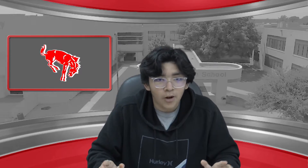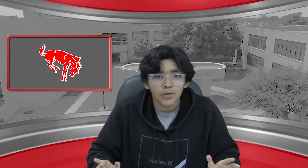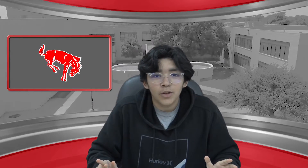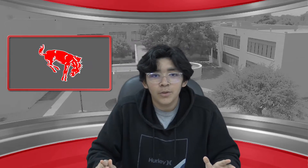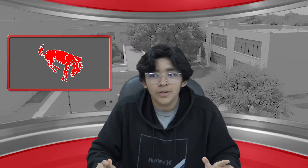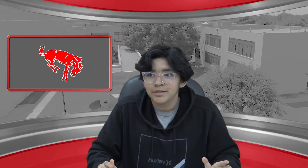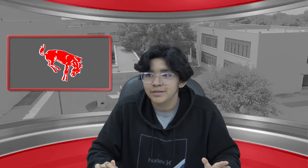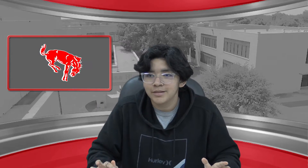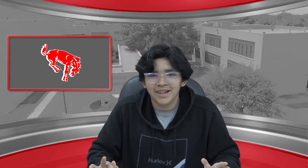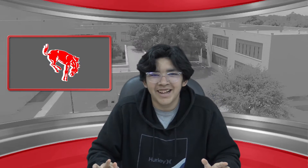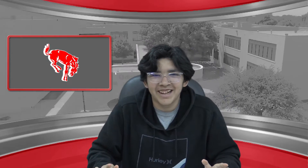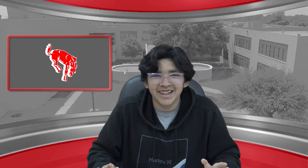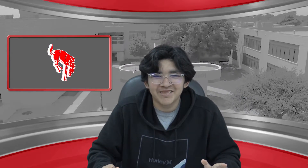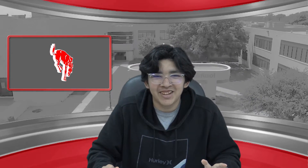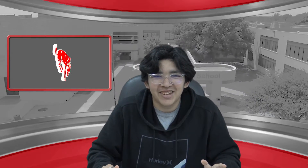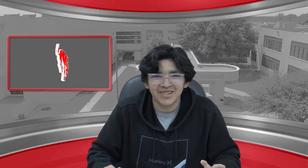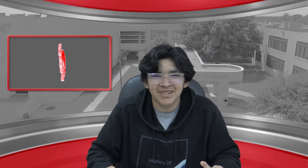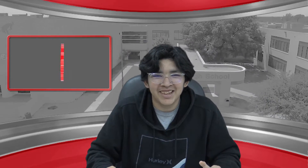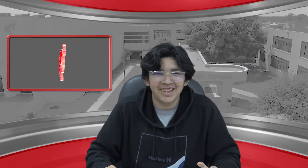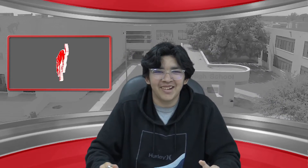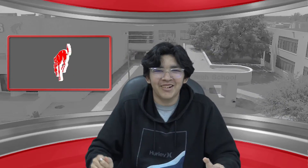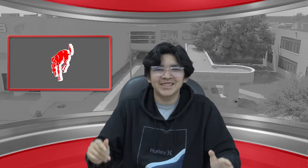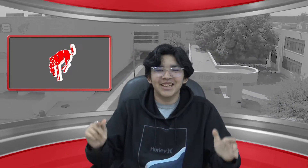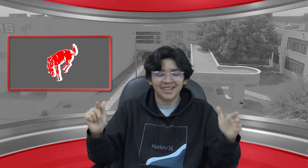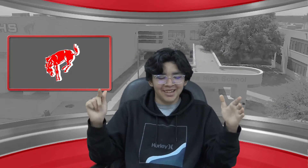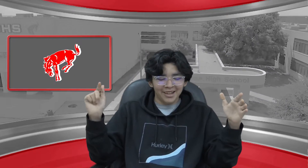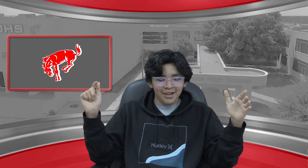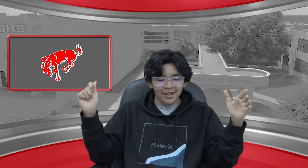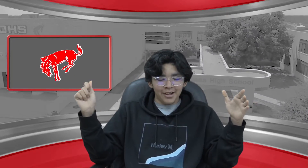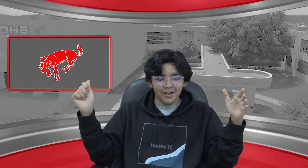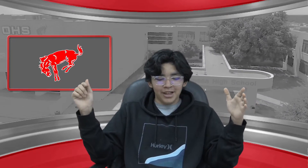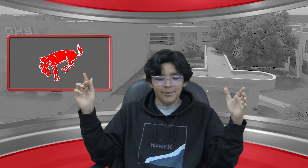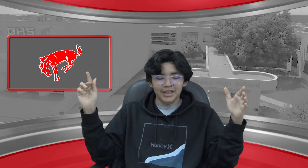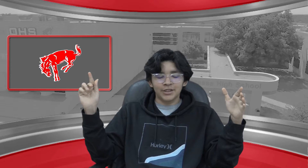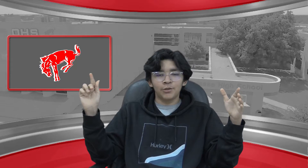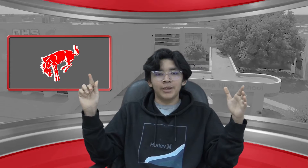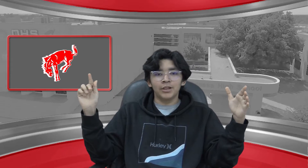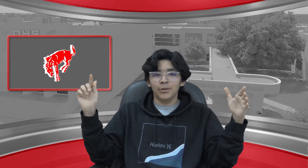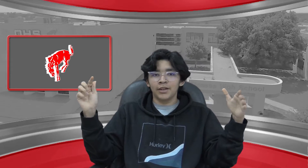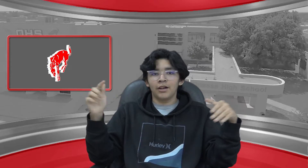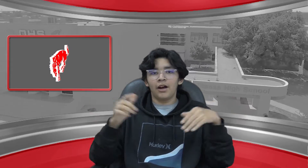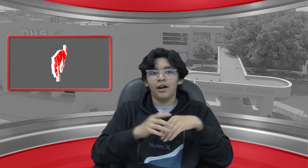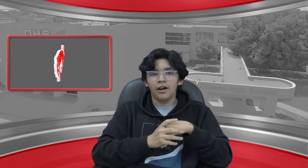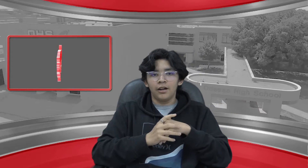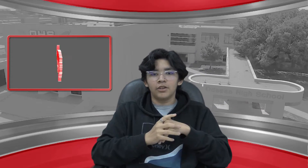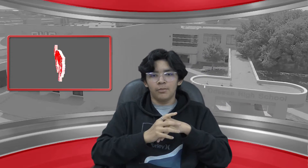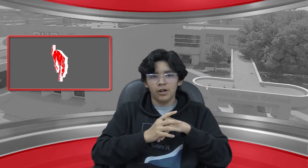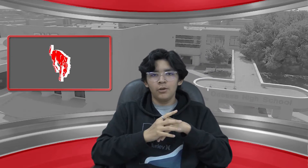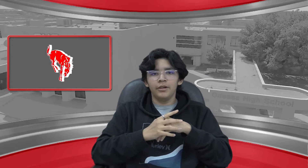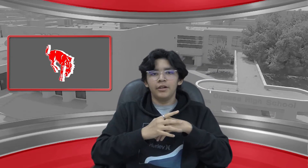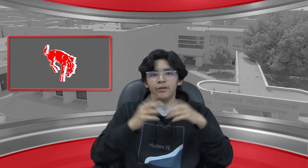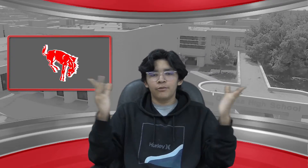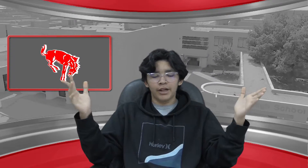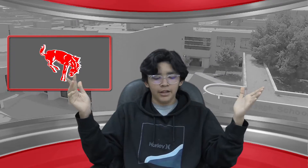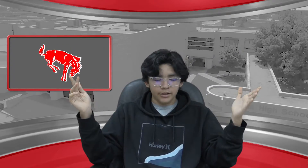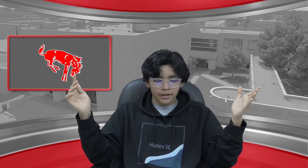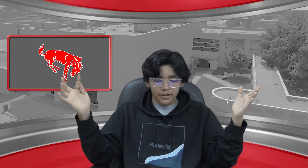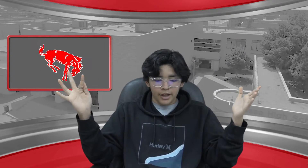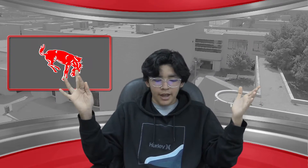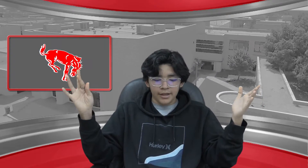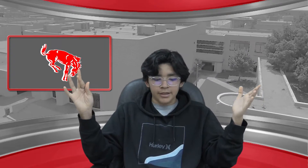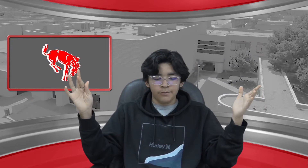So also, Mr. and Mrs. OHS nominations will be closing tomorrow,